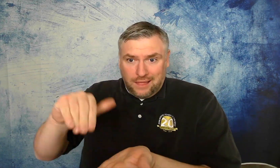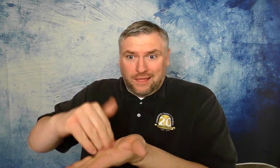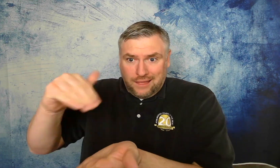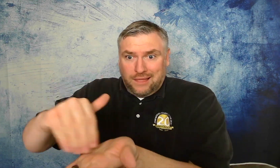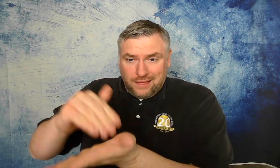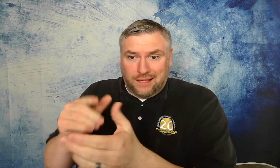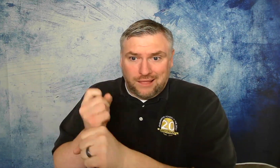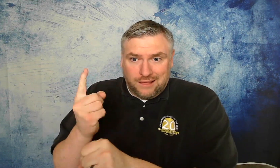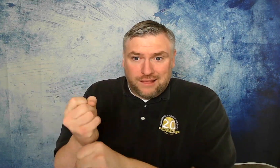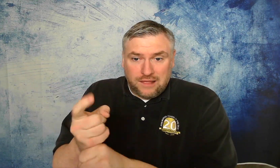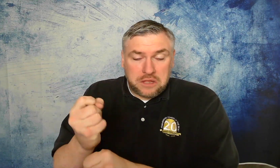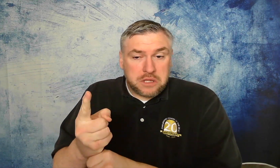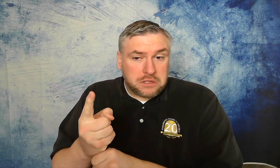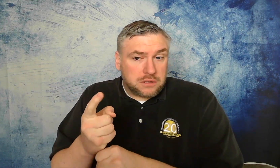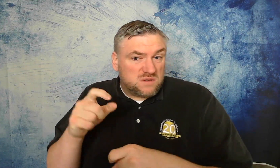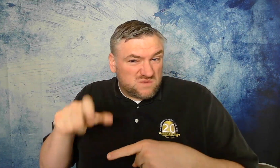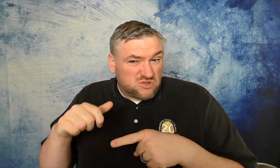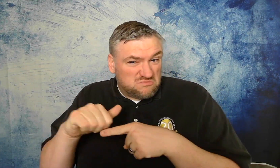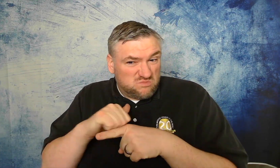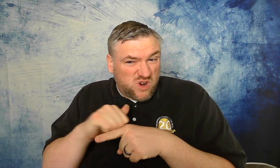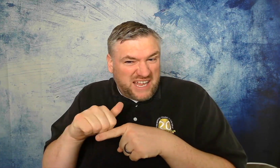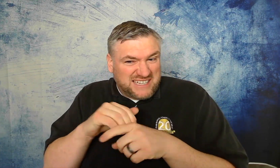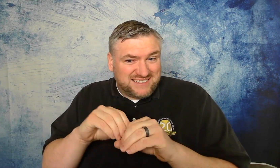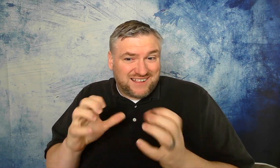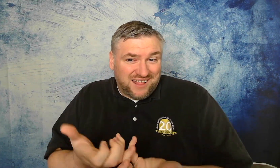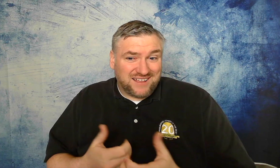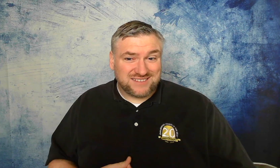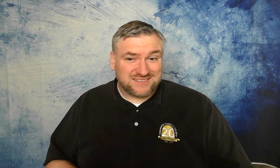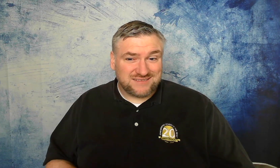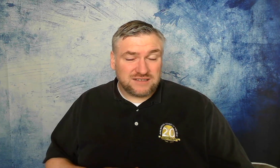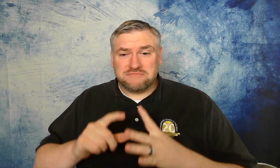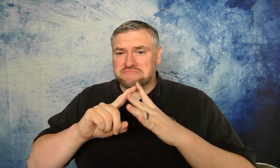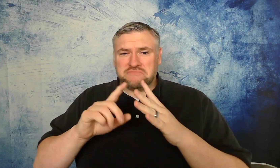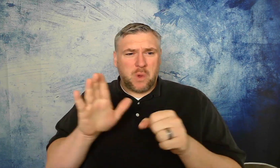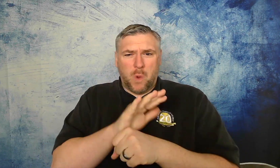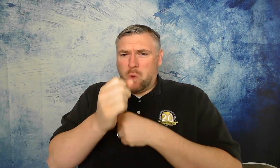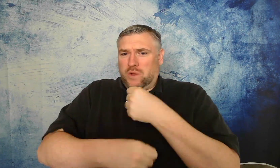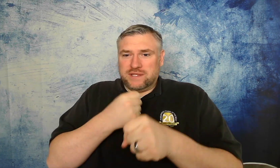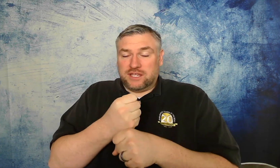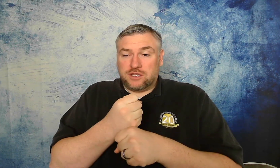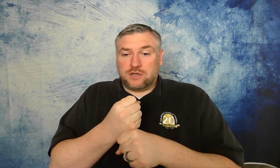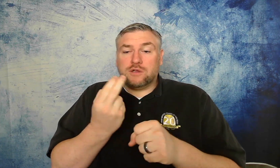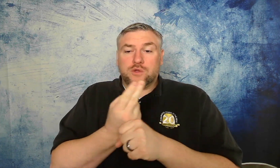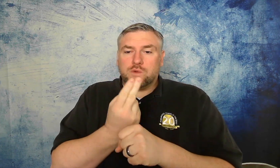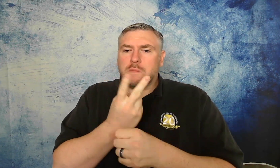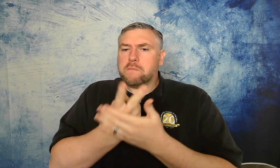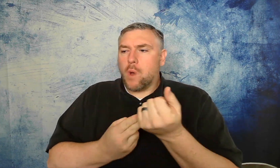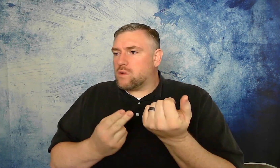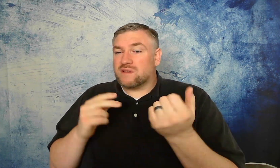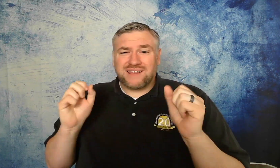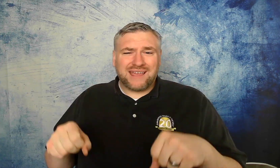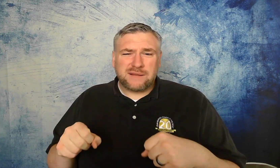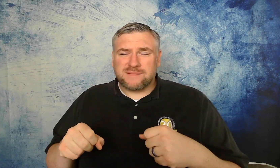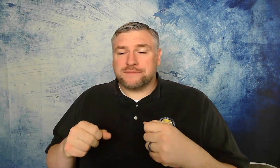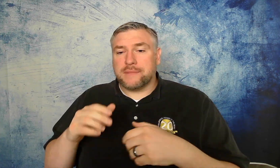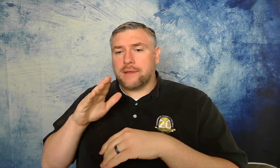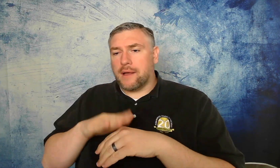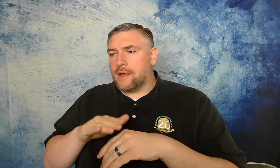kind of question is going to show up on the test every year, then let's practice it in class. The whole year, we can use